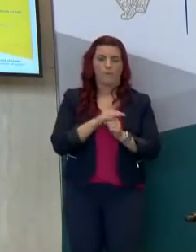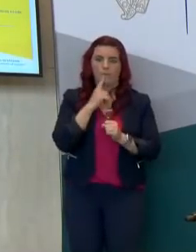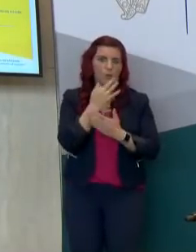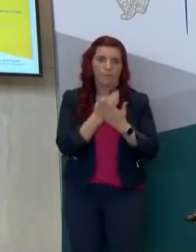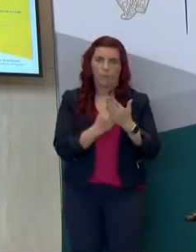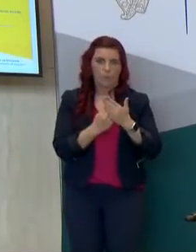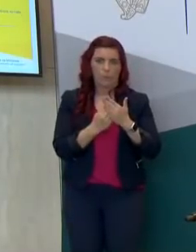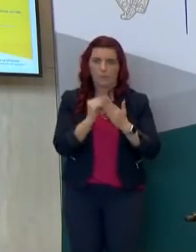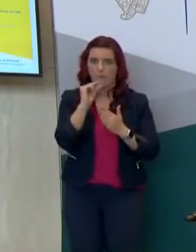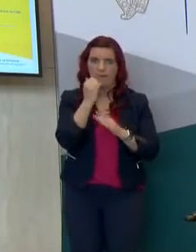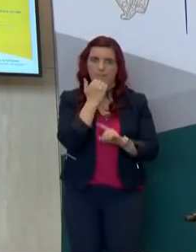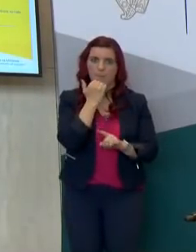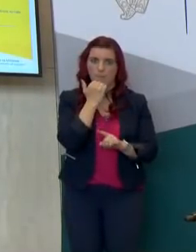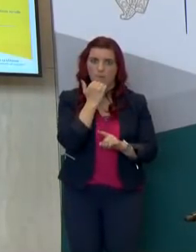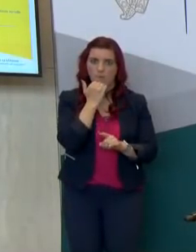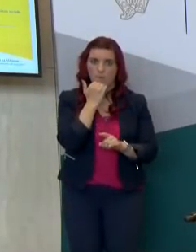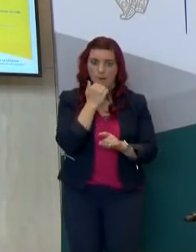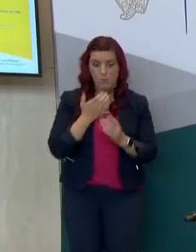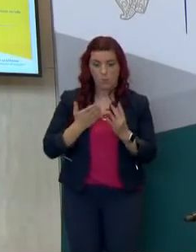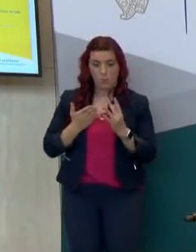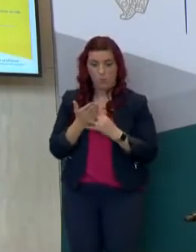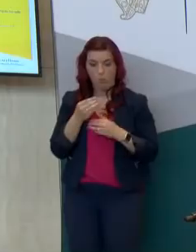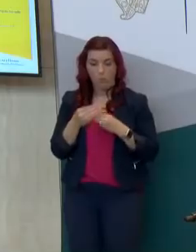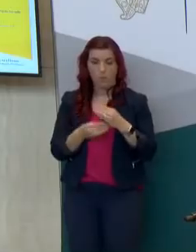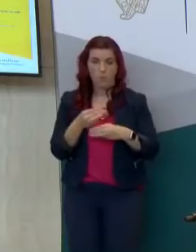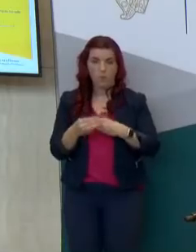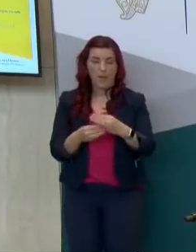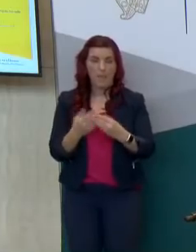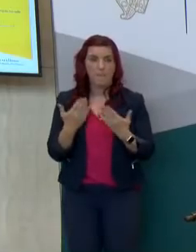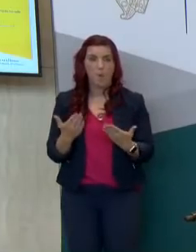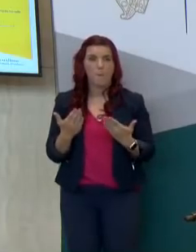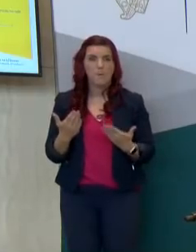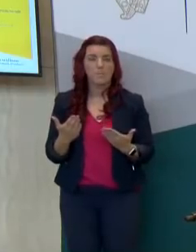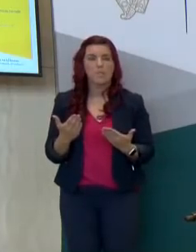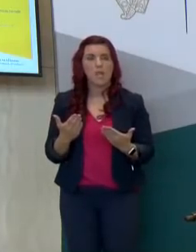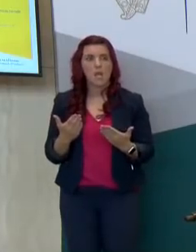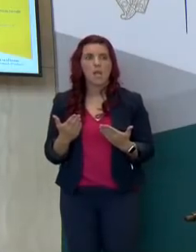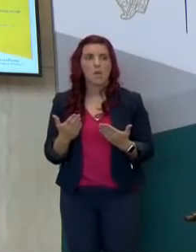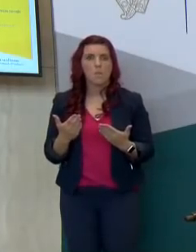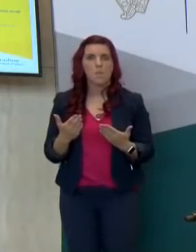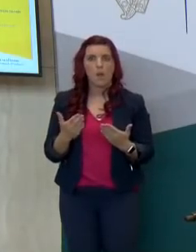broadly speaking, even though we're going through a bump at the moment,